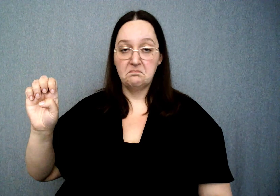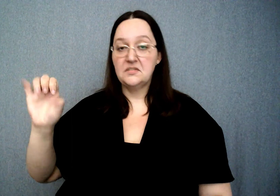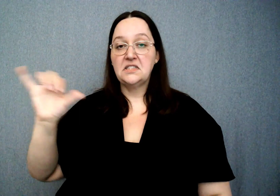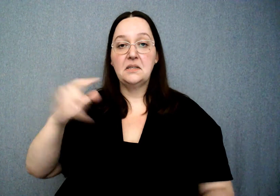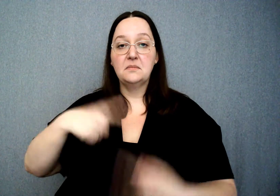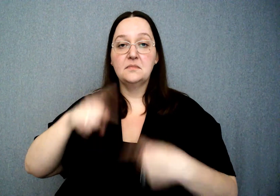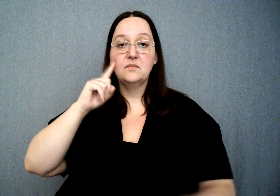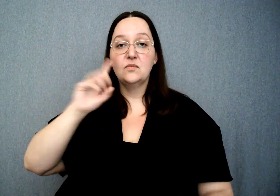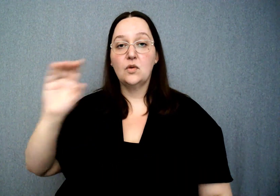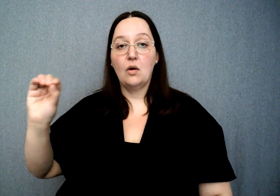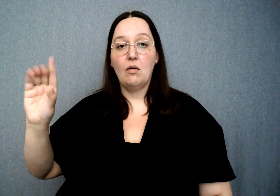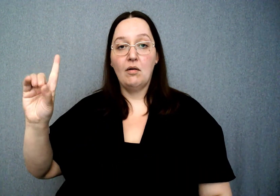strange or odd.